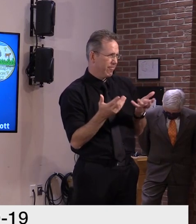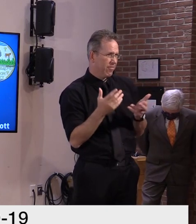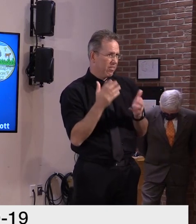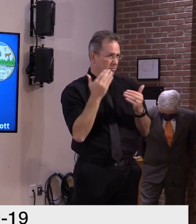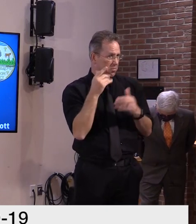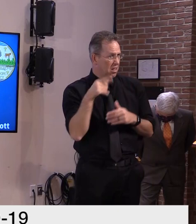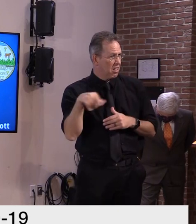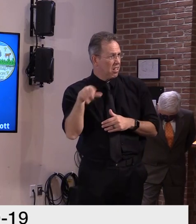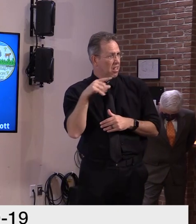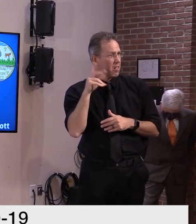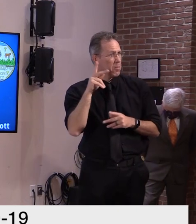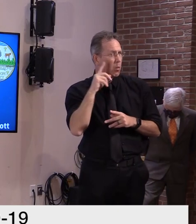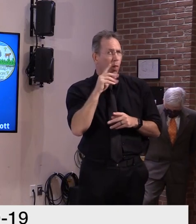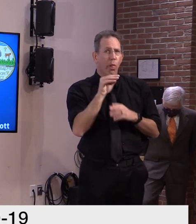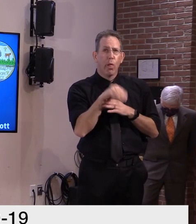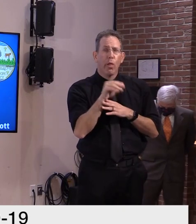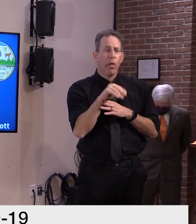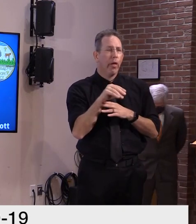will actually follow